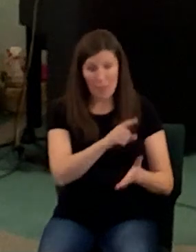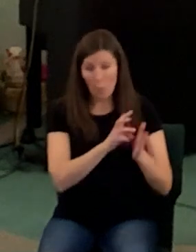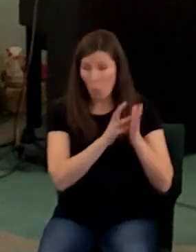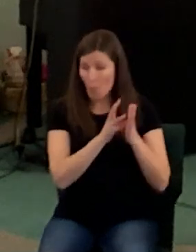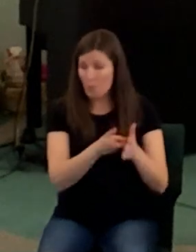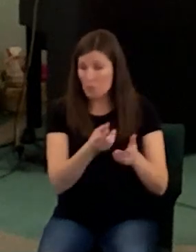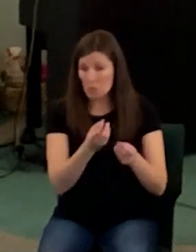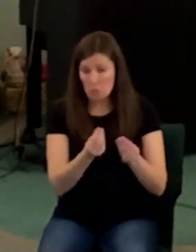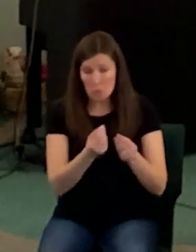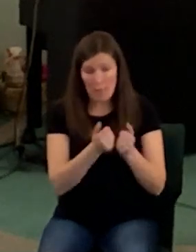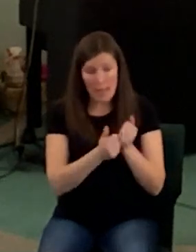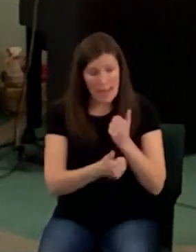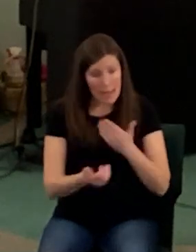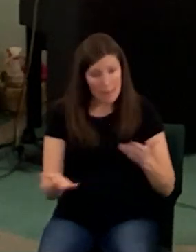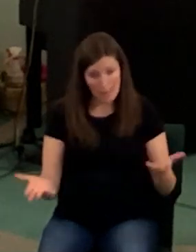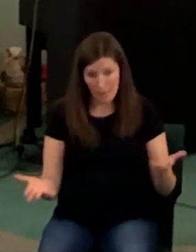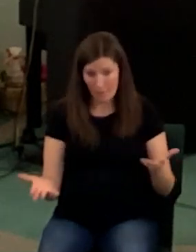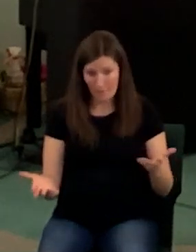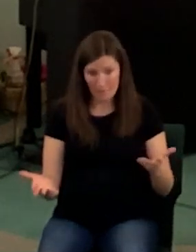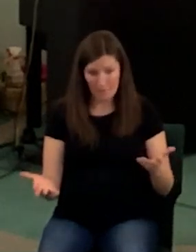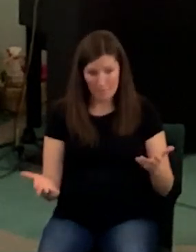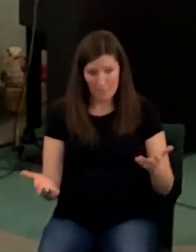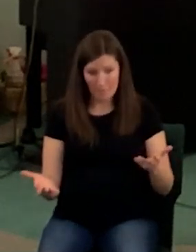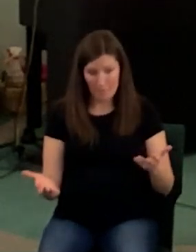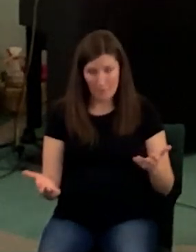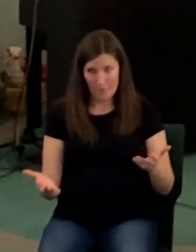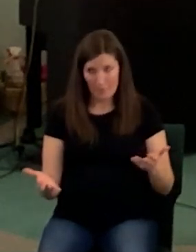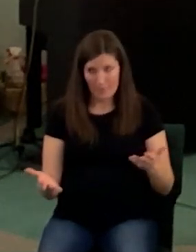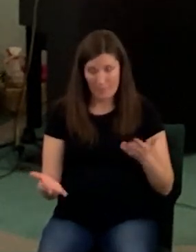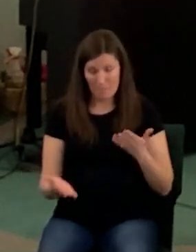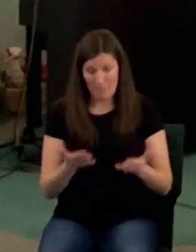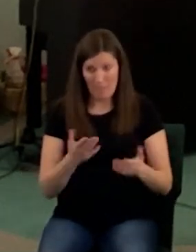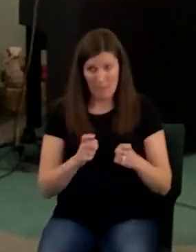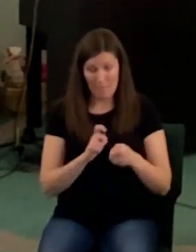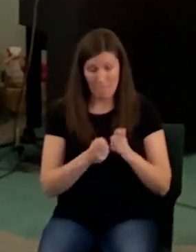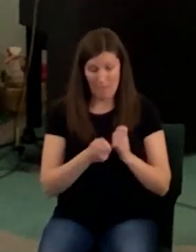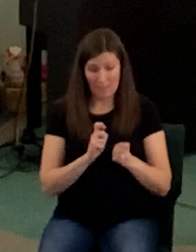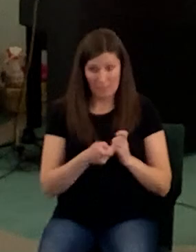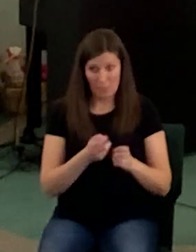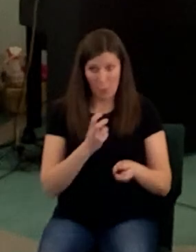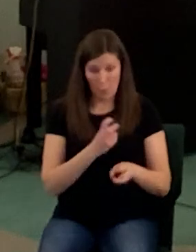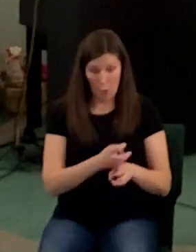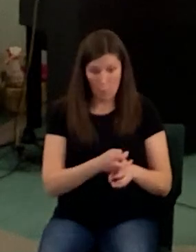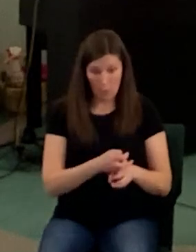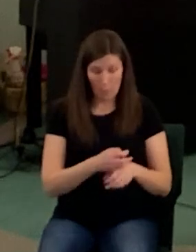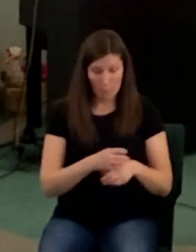do anything that might fix their solution.